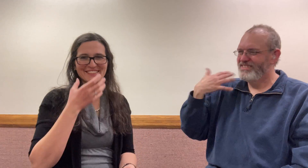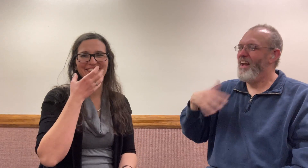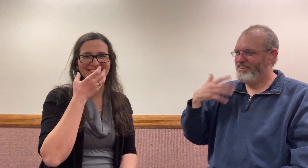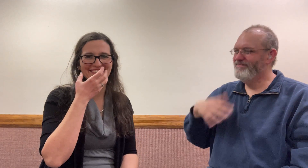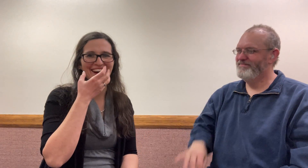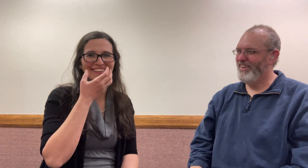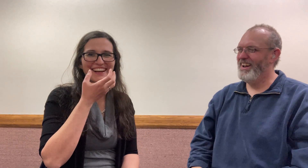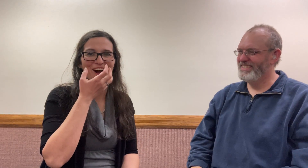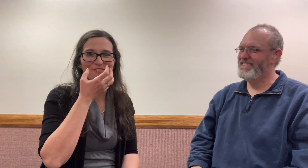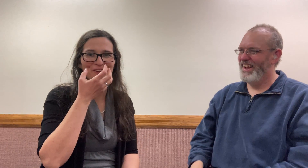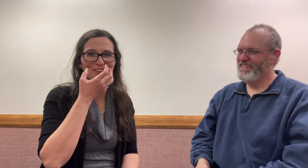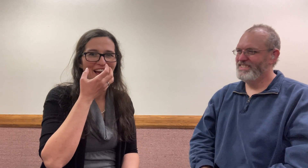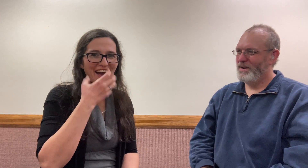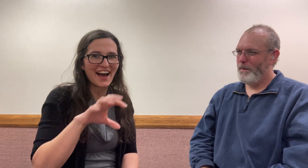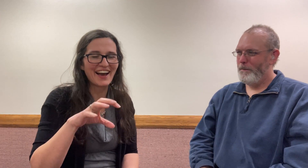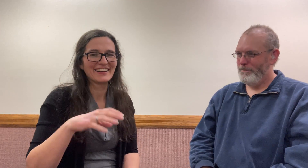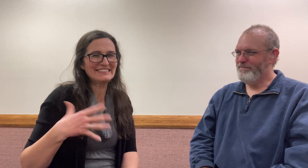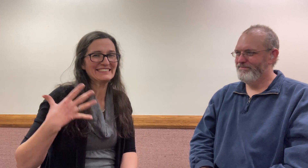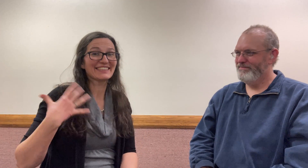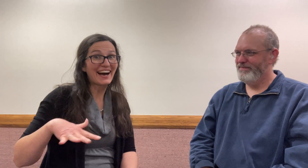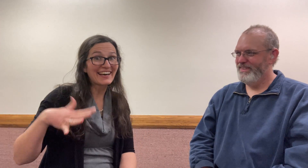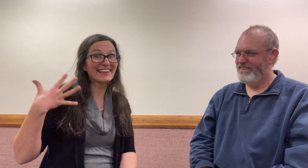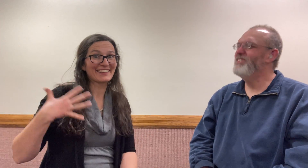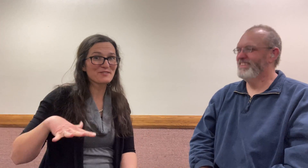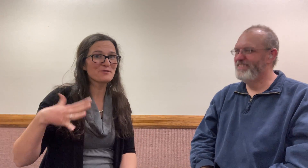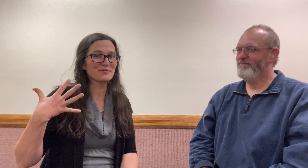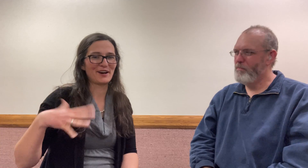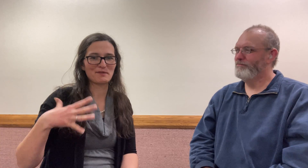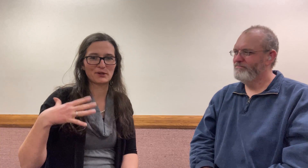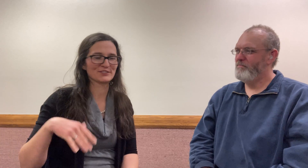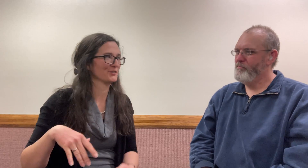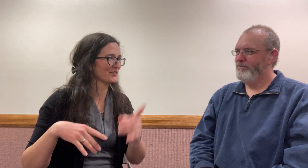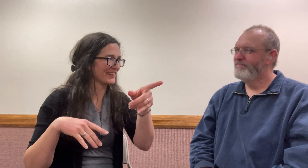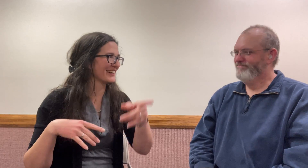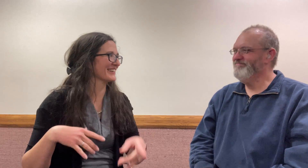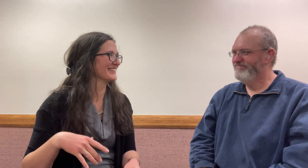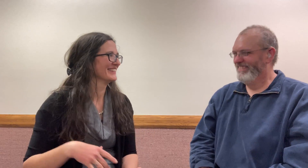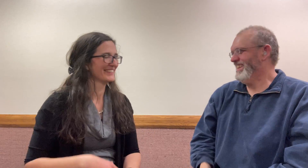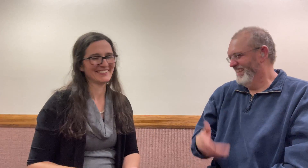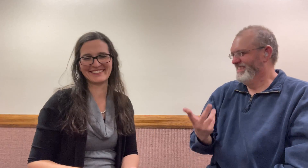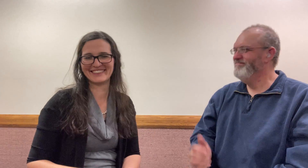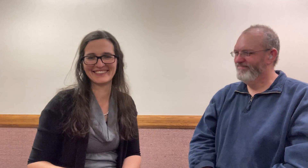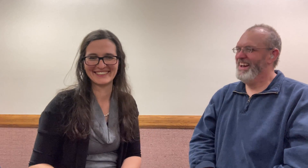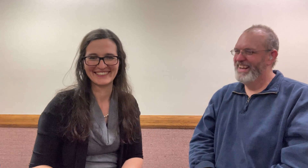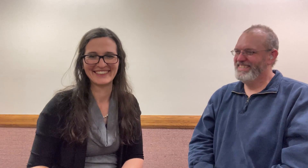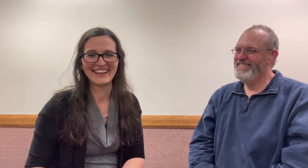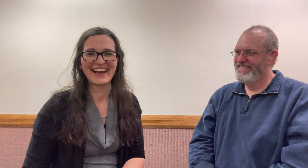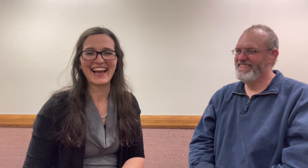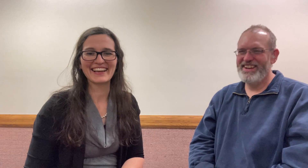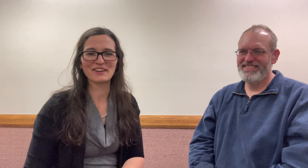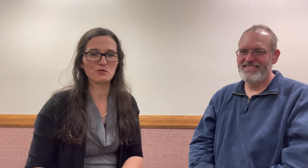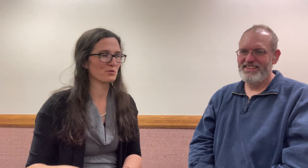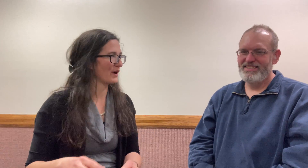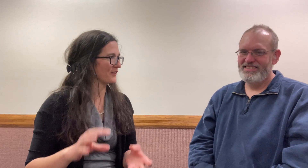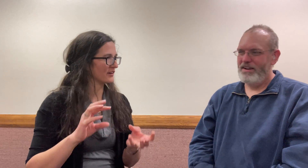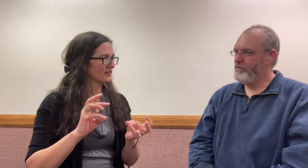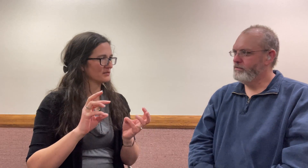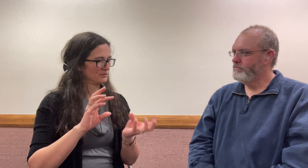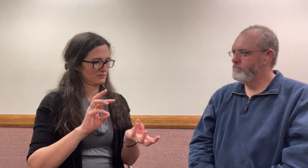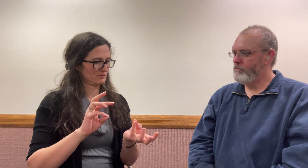this is hot, like hot food. This is hot, like, ooh, hot person over there. And weather